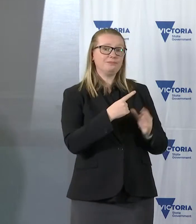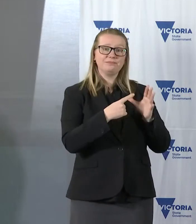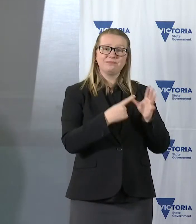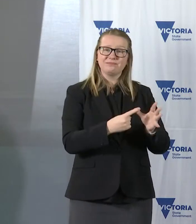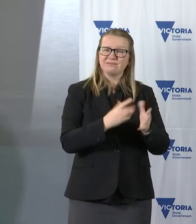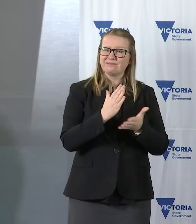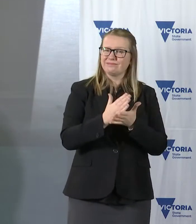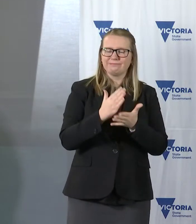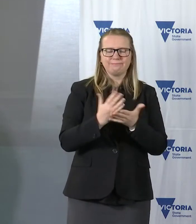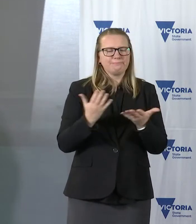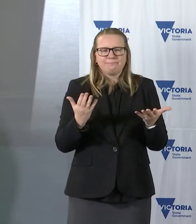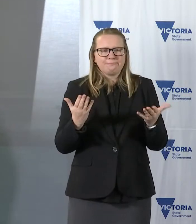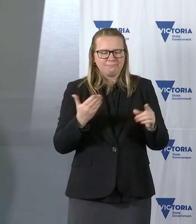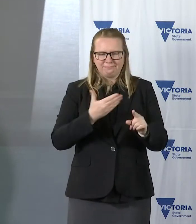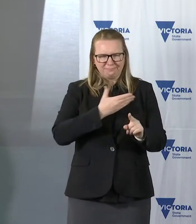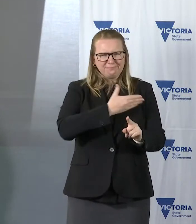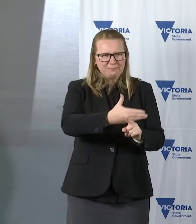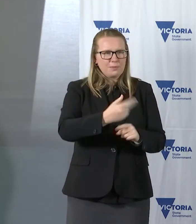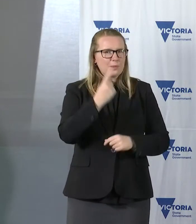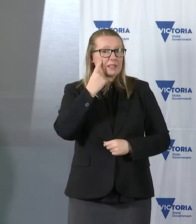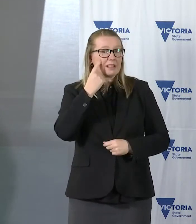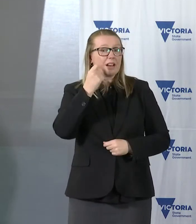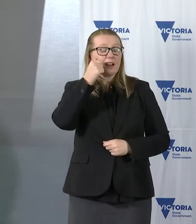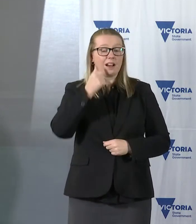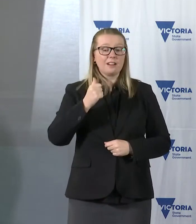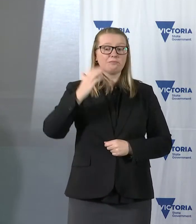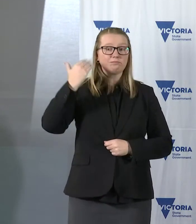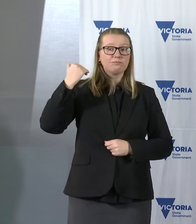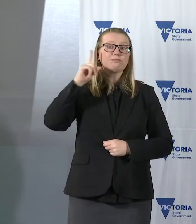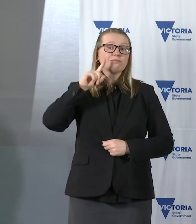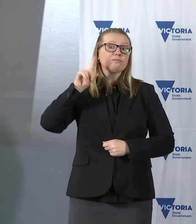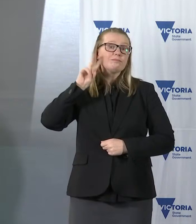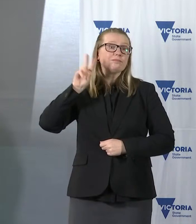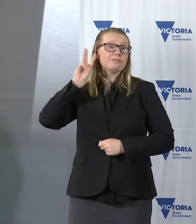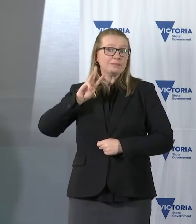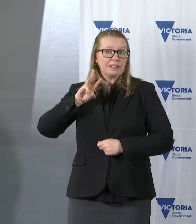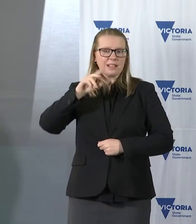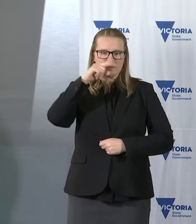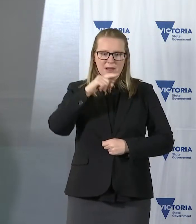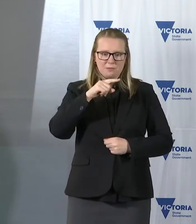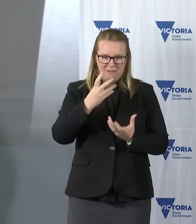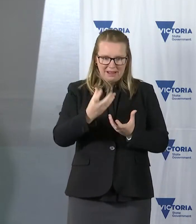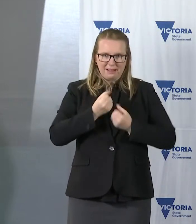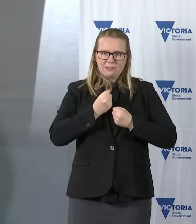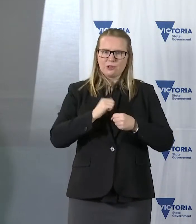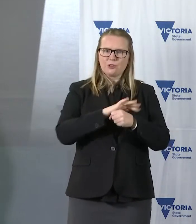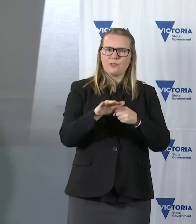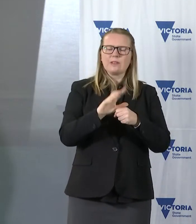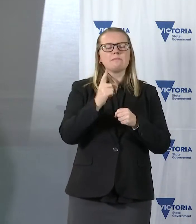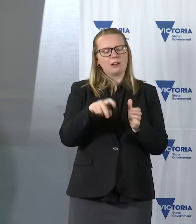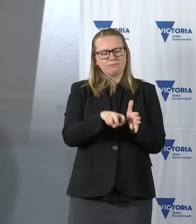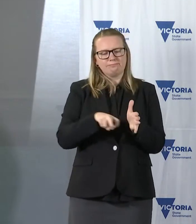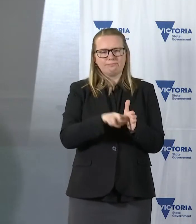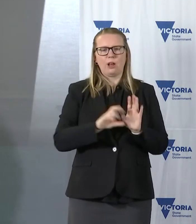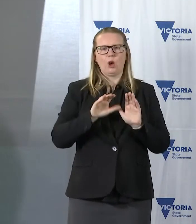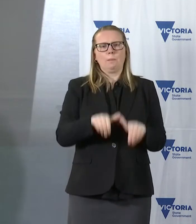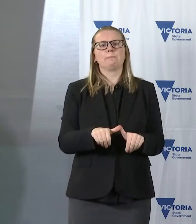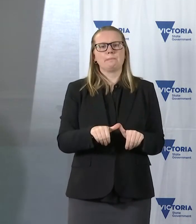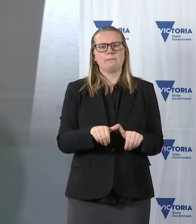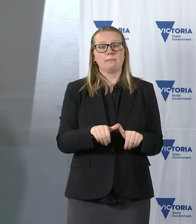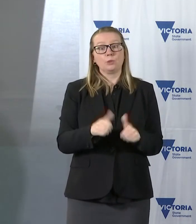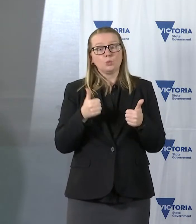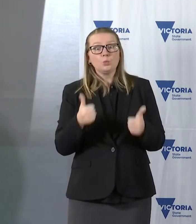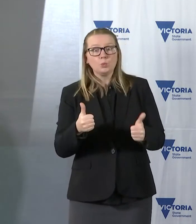Overwhelmingly, we've had people in isolation the last 3 days in full before this case. That's all terrific news.